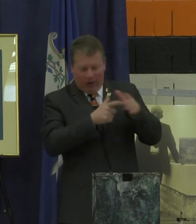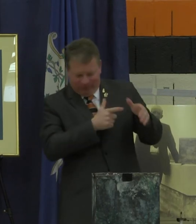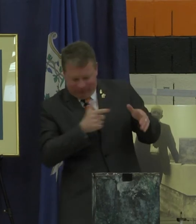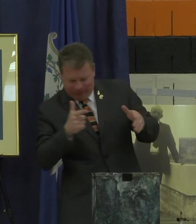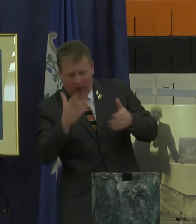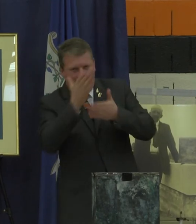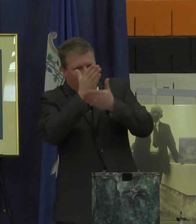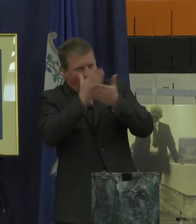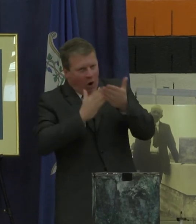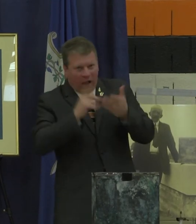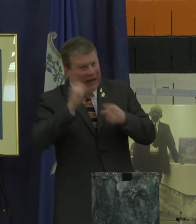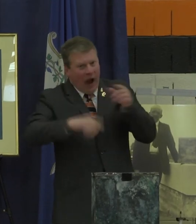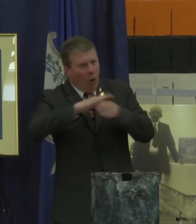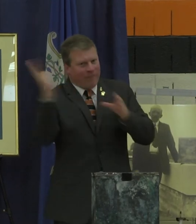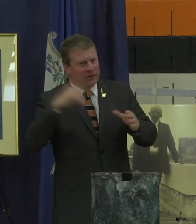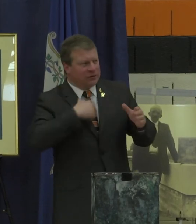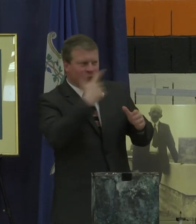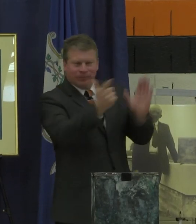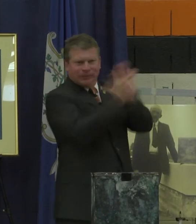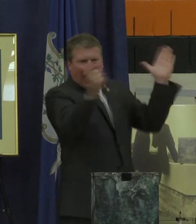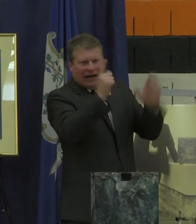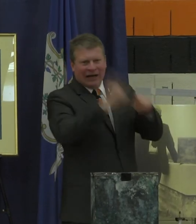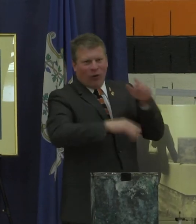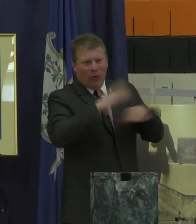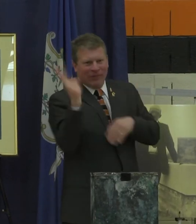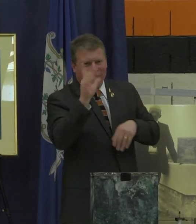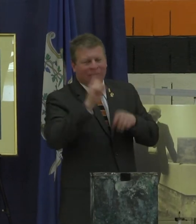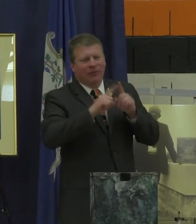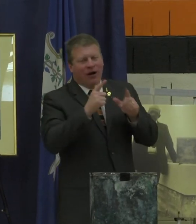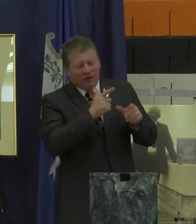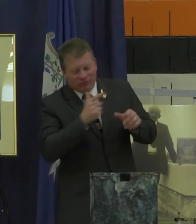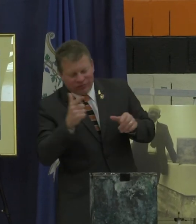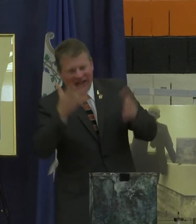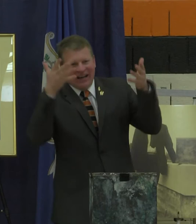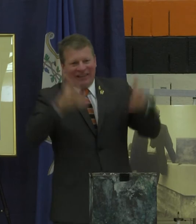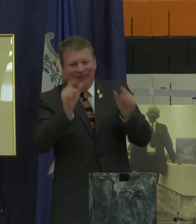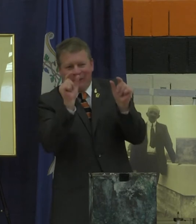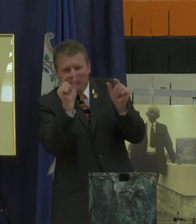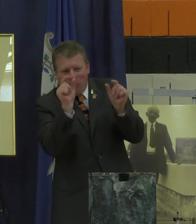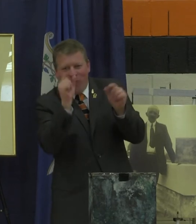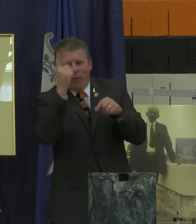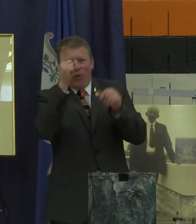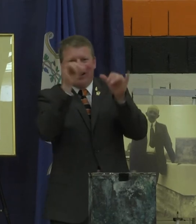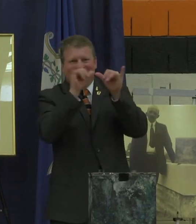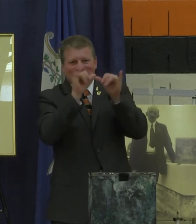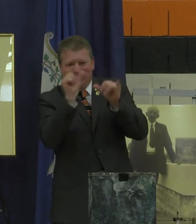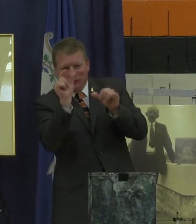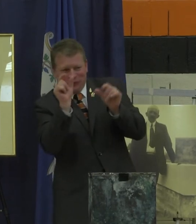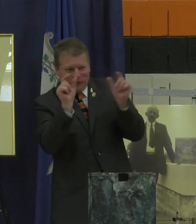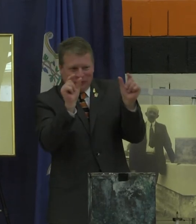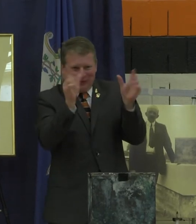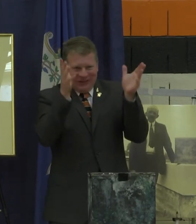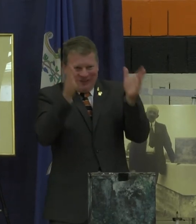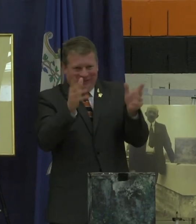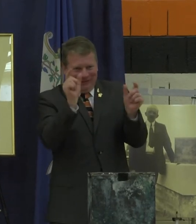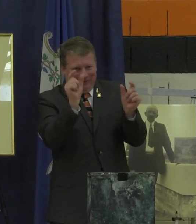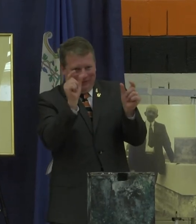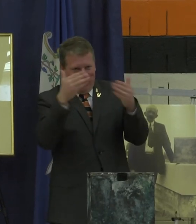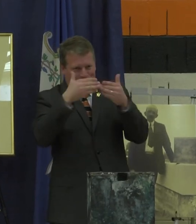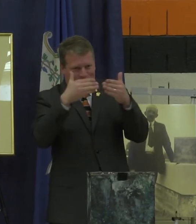Jeff Pelletier, to start to open it, not to open the whole thing. I said, you can't open it completely. Leave it partly closed, two